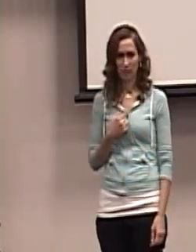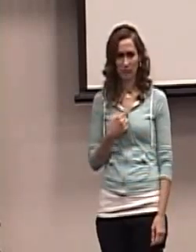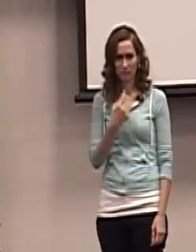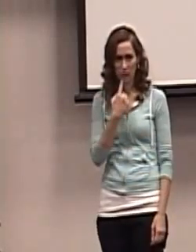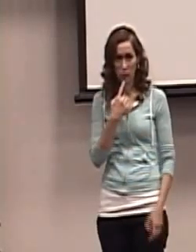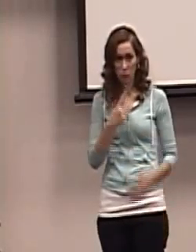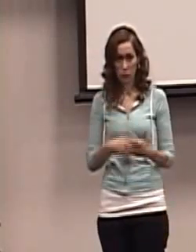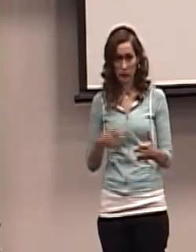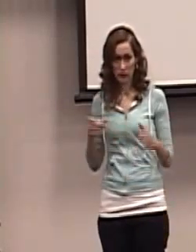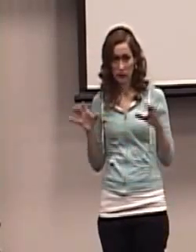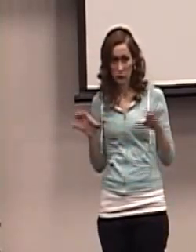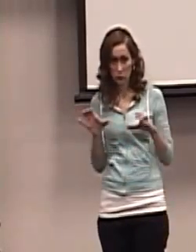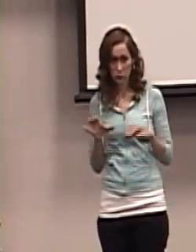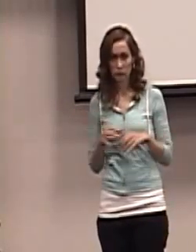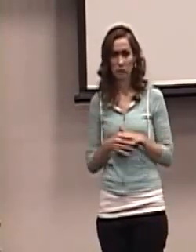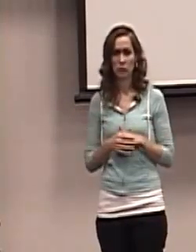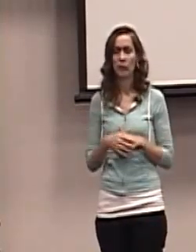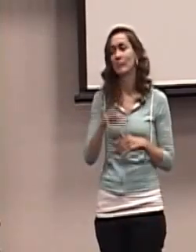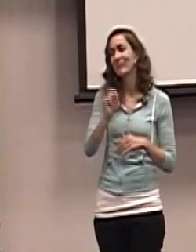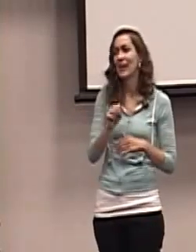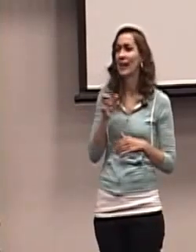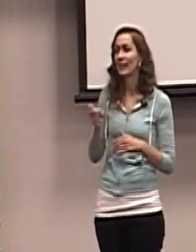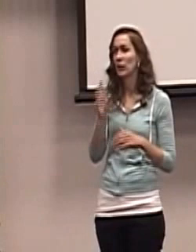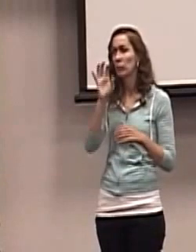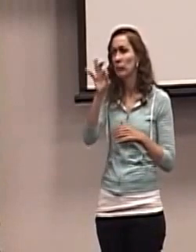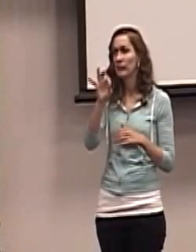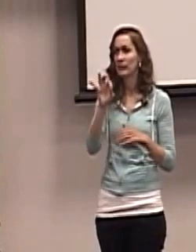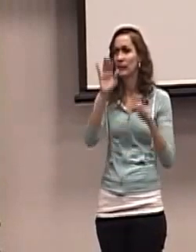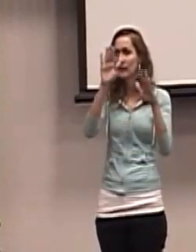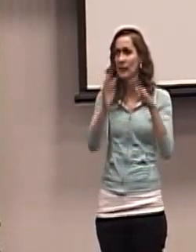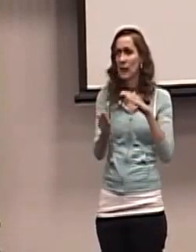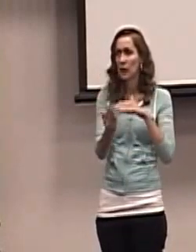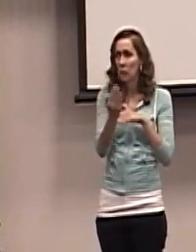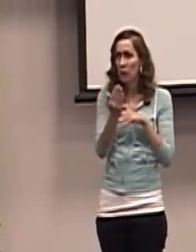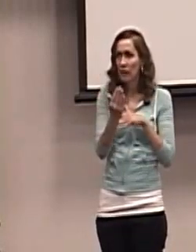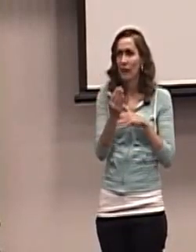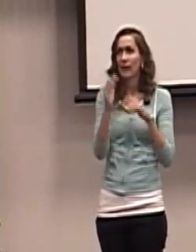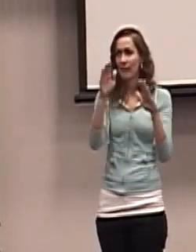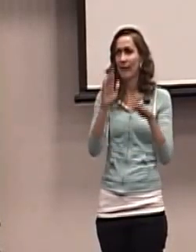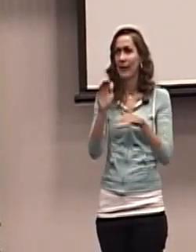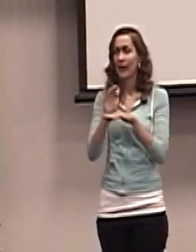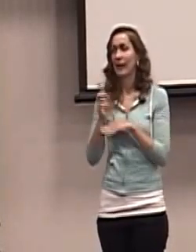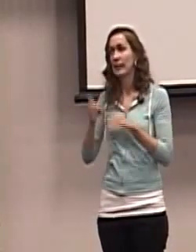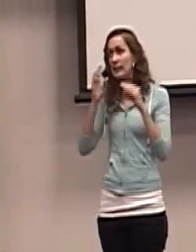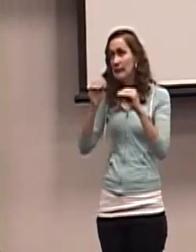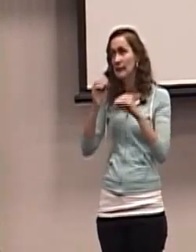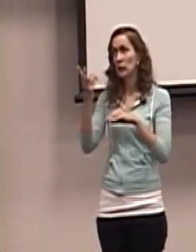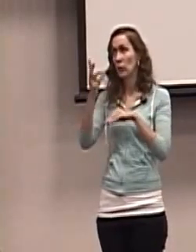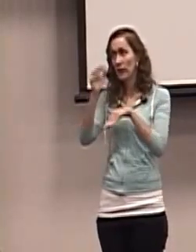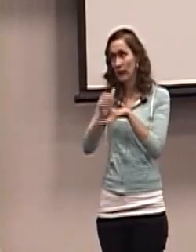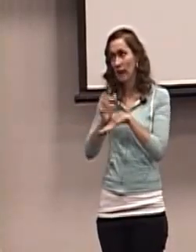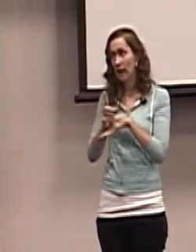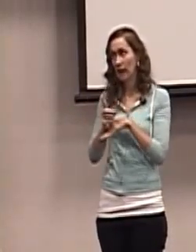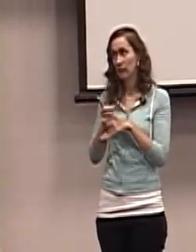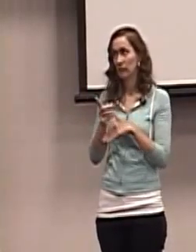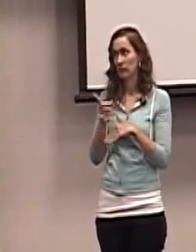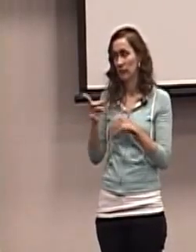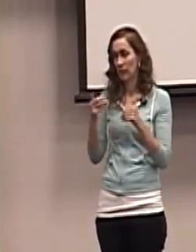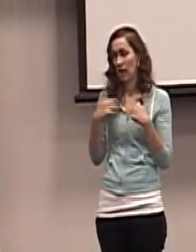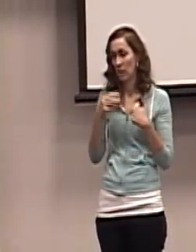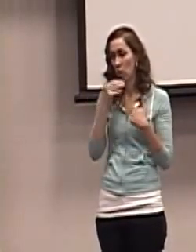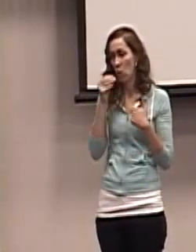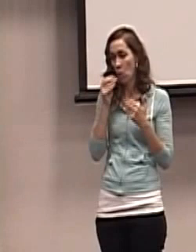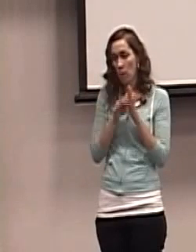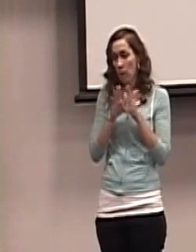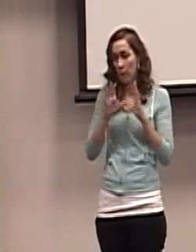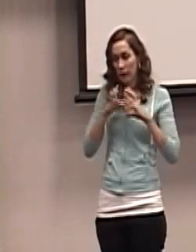what does he do? Well, yeah, he preaches Sunday morning and Sunday night, teaches Wednesday night, and has home Bible classes, but he didn't